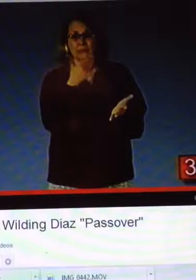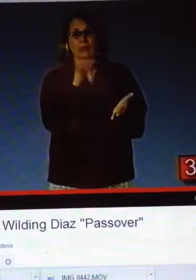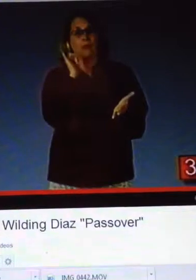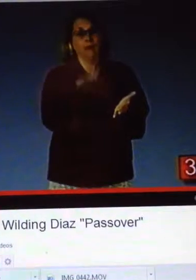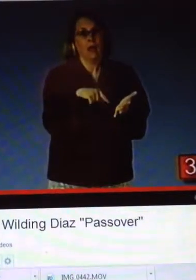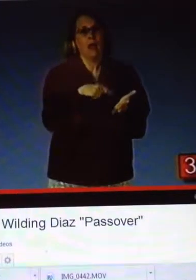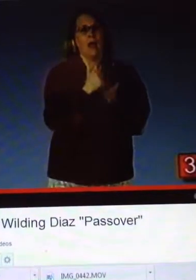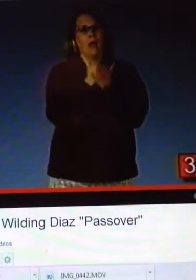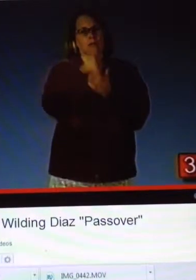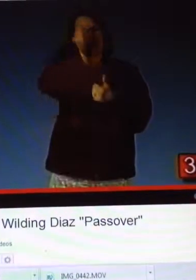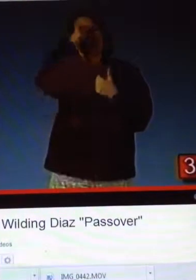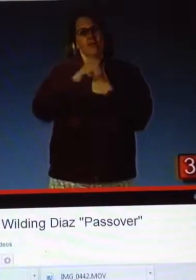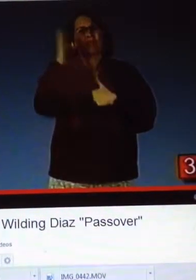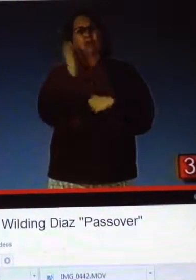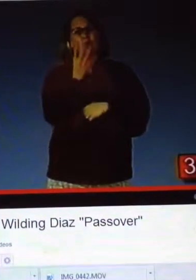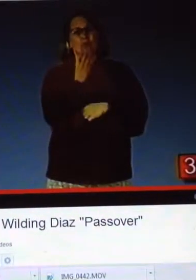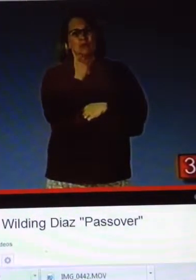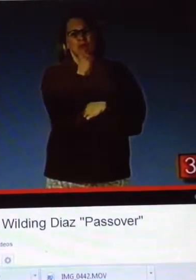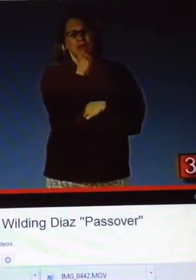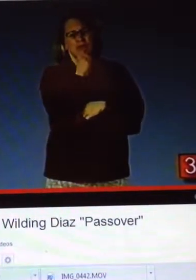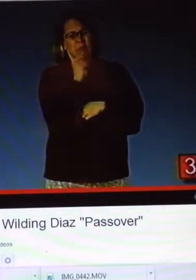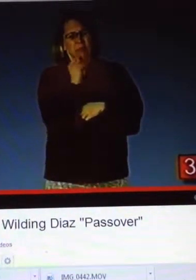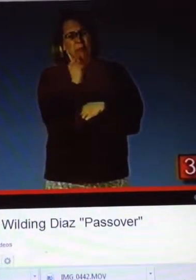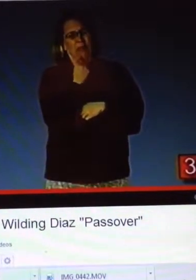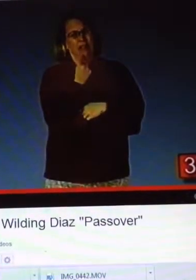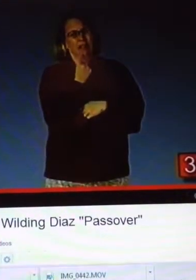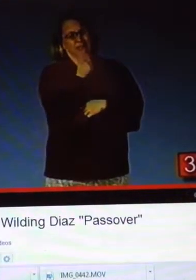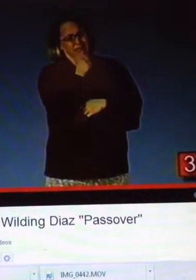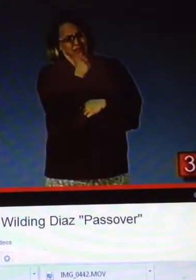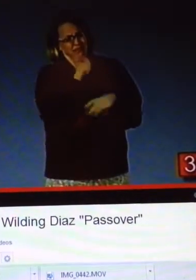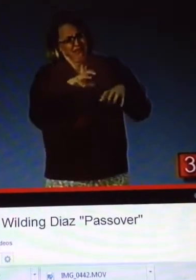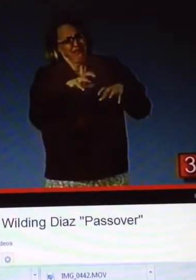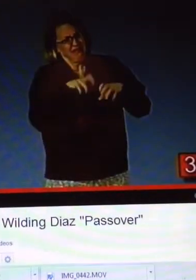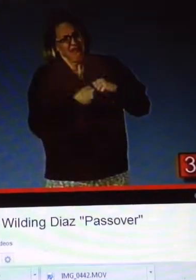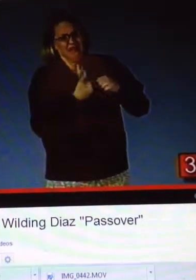And then they have horseradish. It's a very bitter herb.